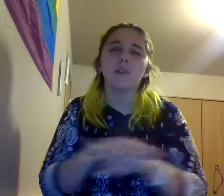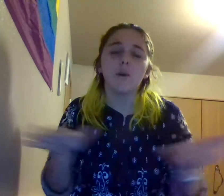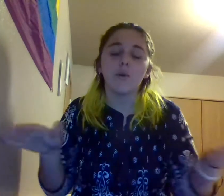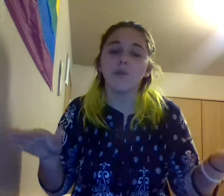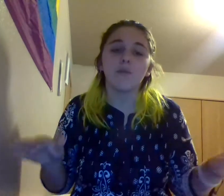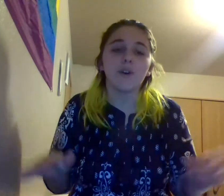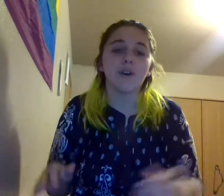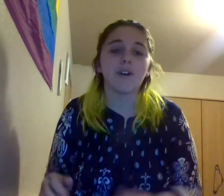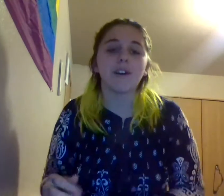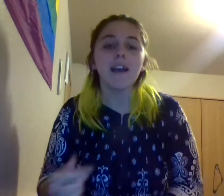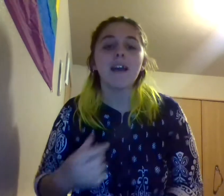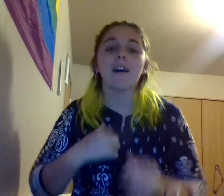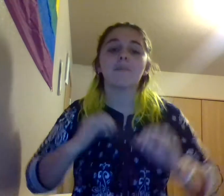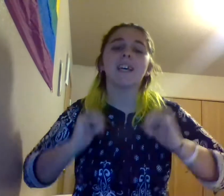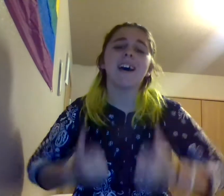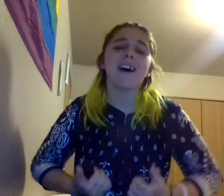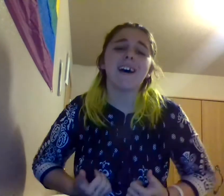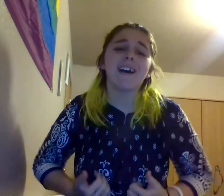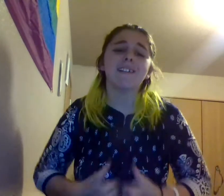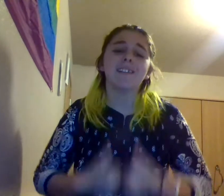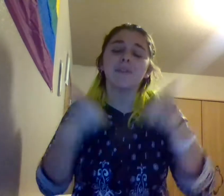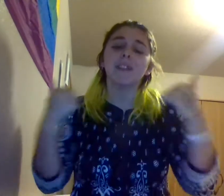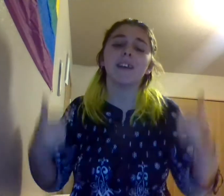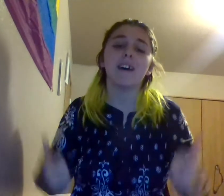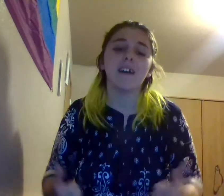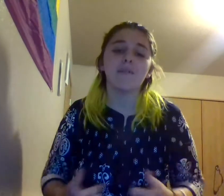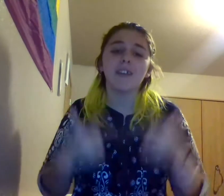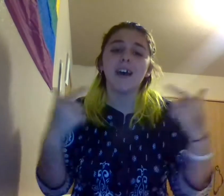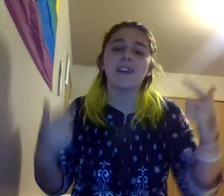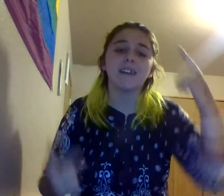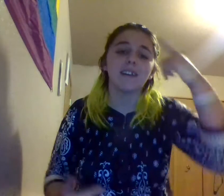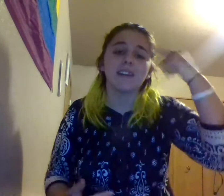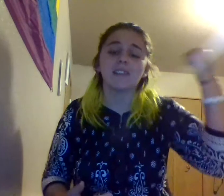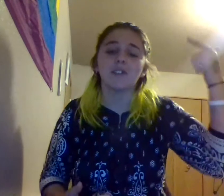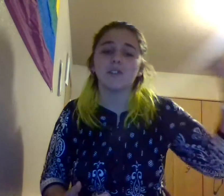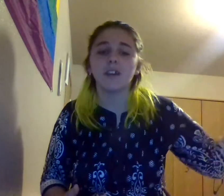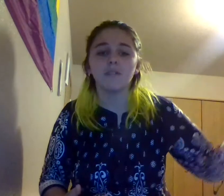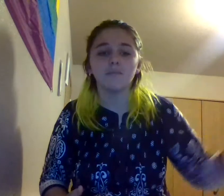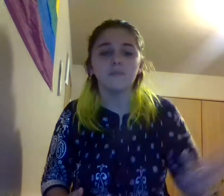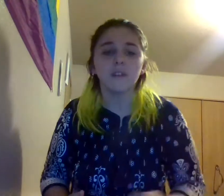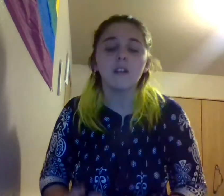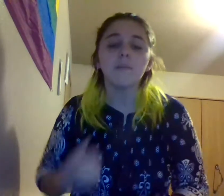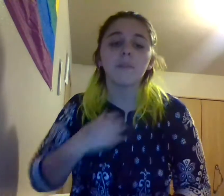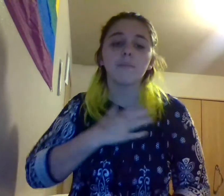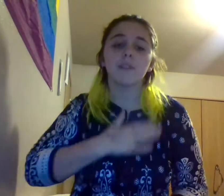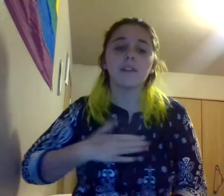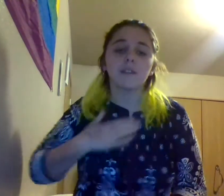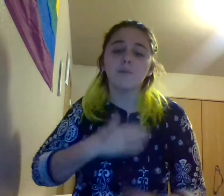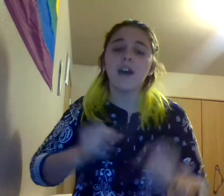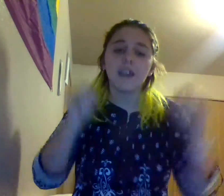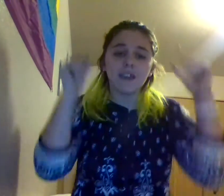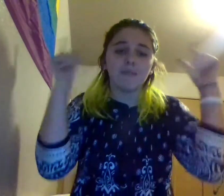over. I'm tired of living life like it's a dream. Please wake me